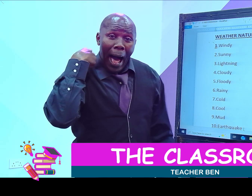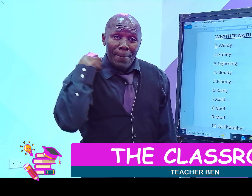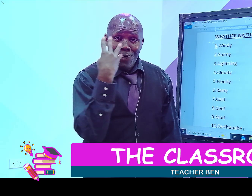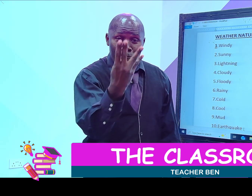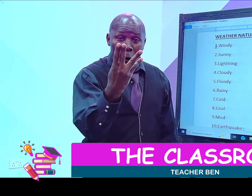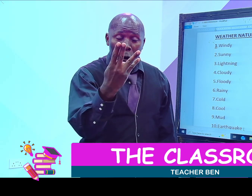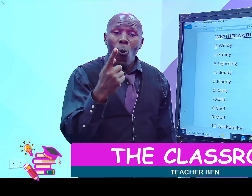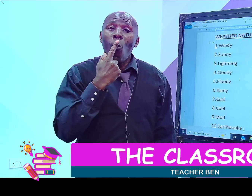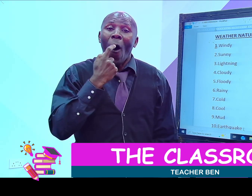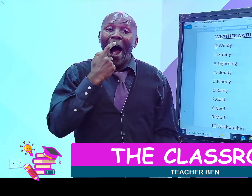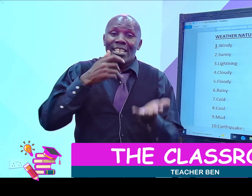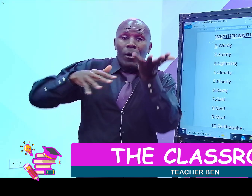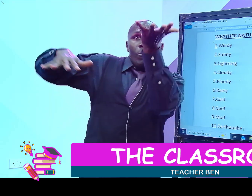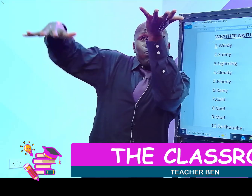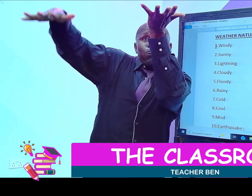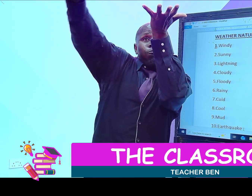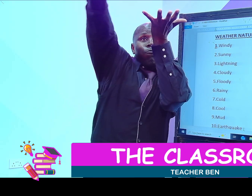Number 4, cloudy.